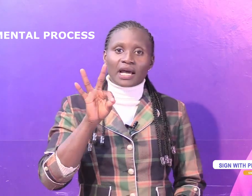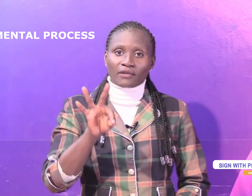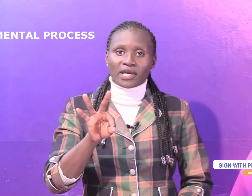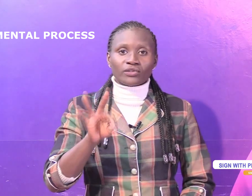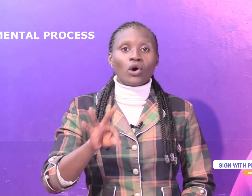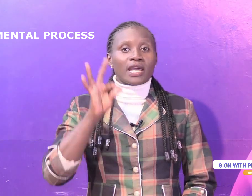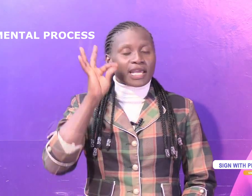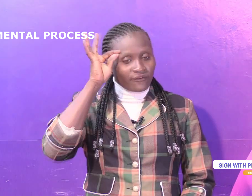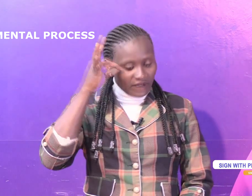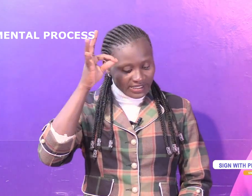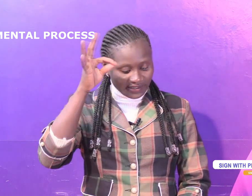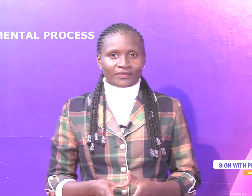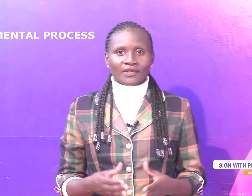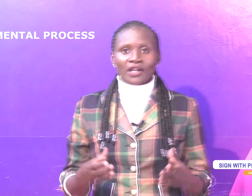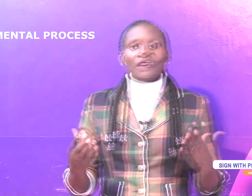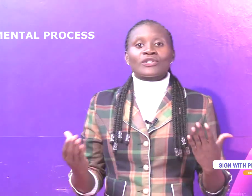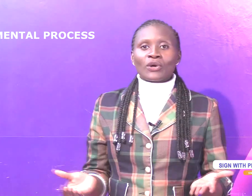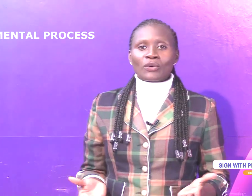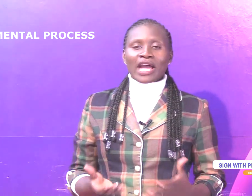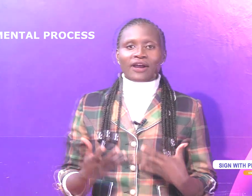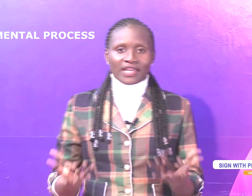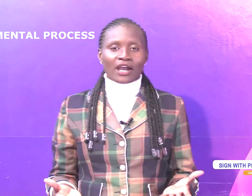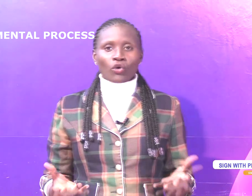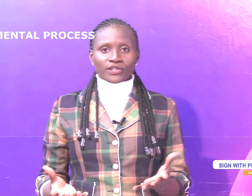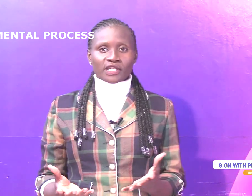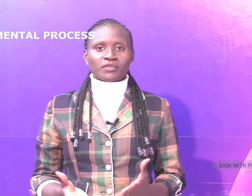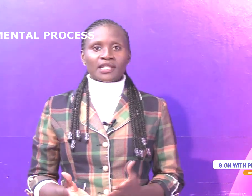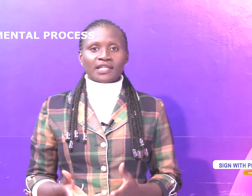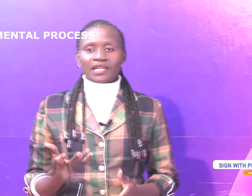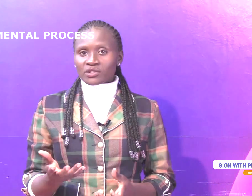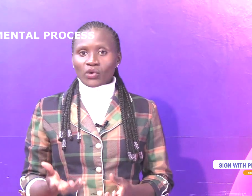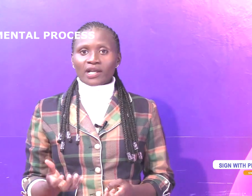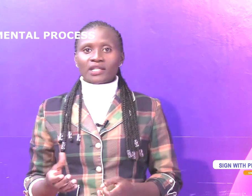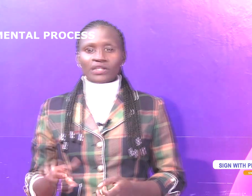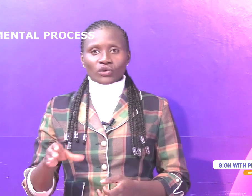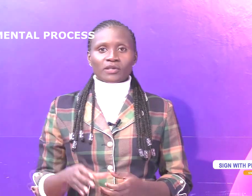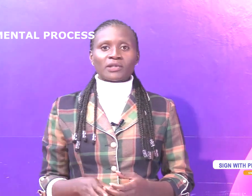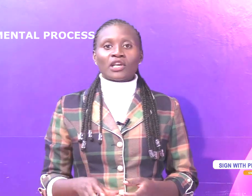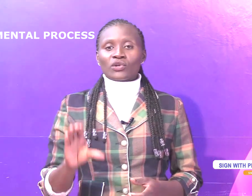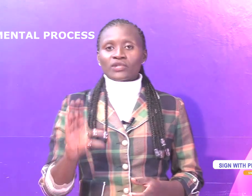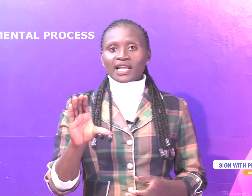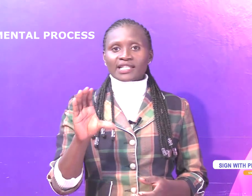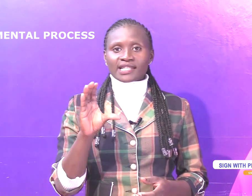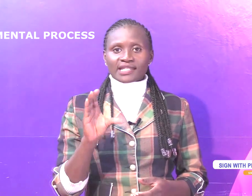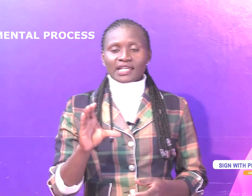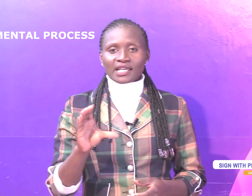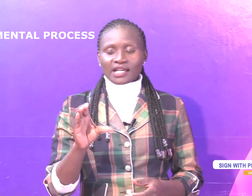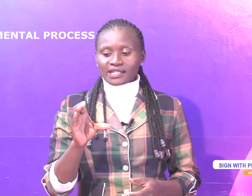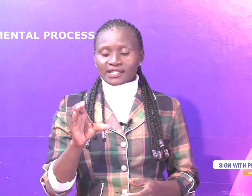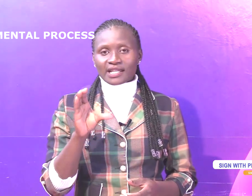So fantasy. So we have here concept. The next word is concept, using letter C. This is letter C.